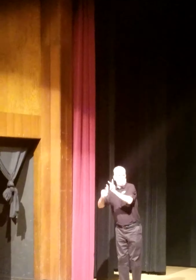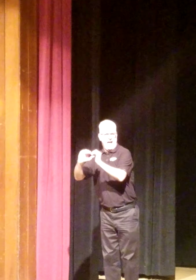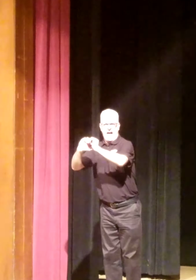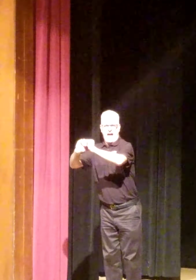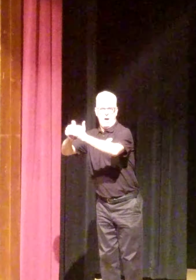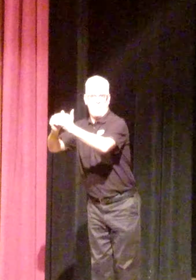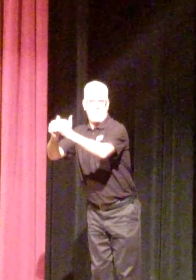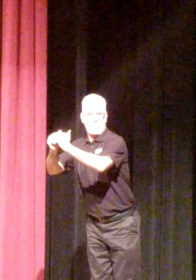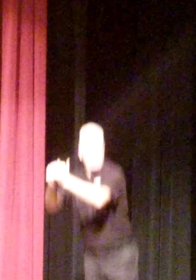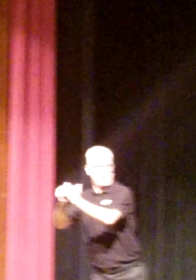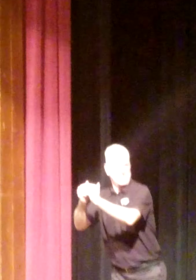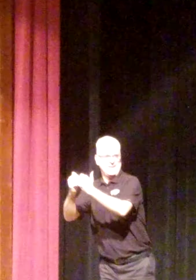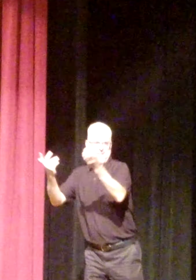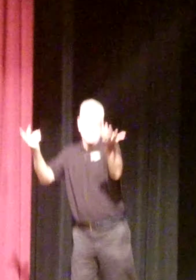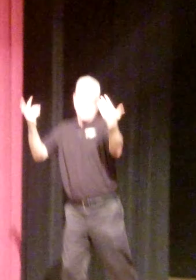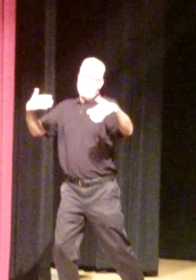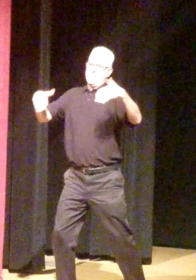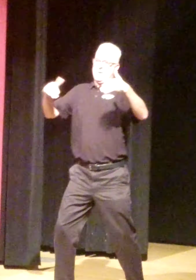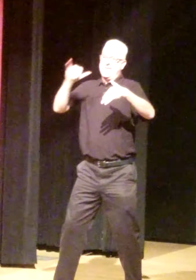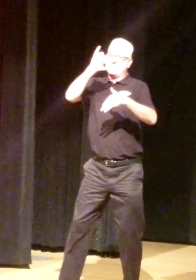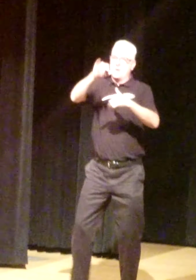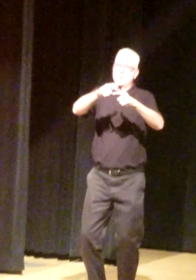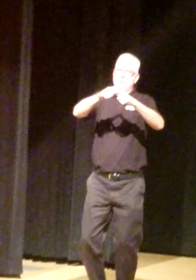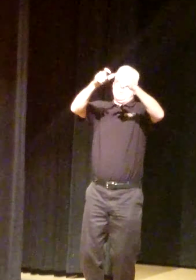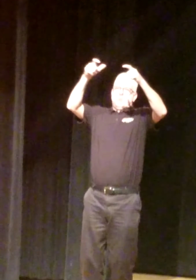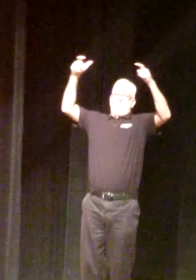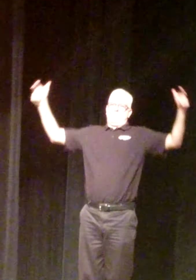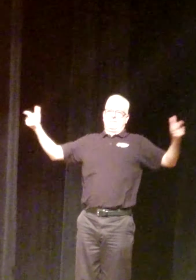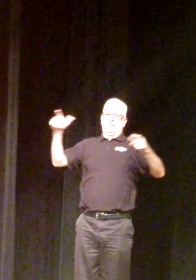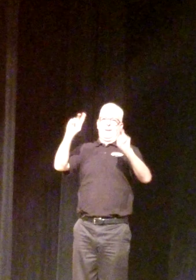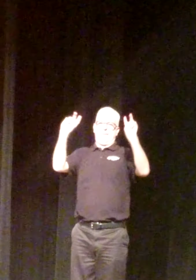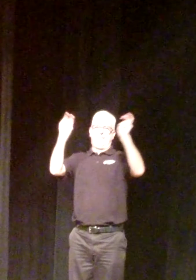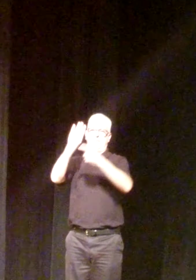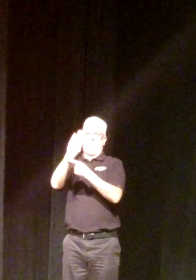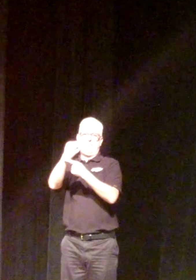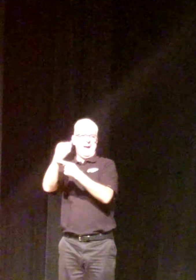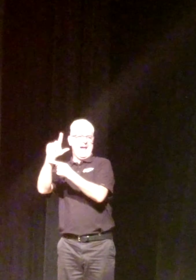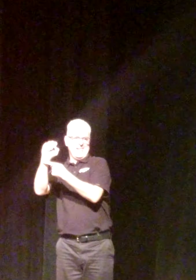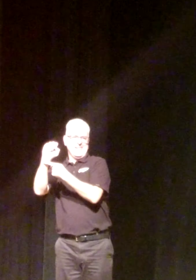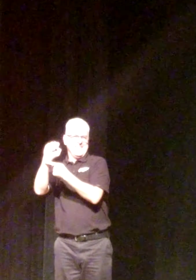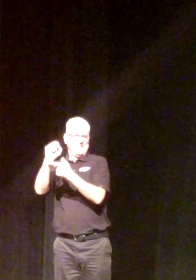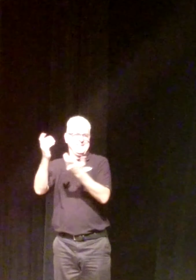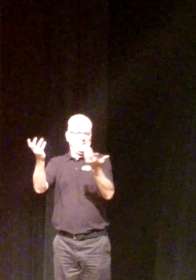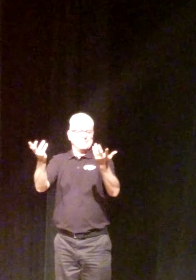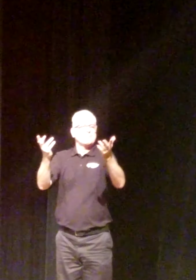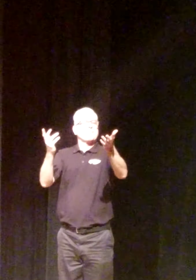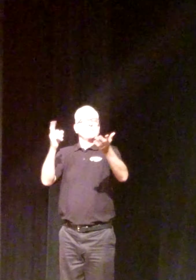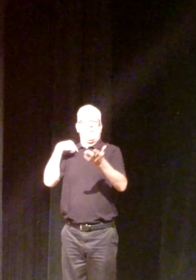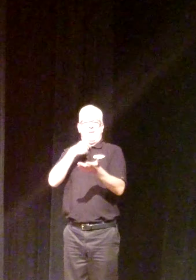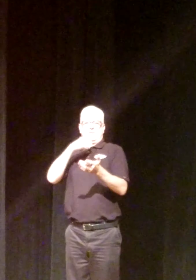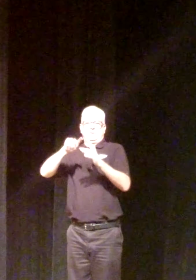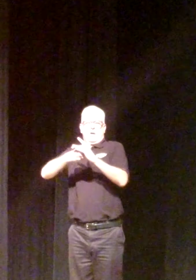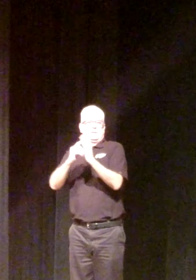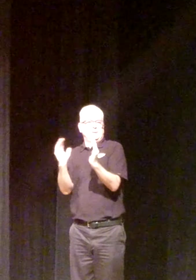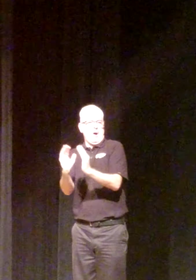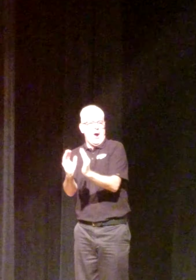money to go to help deaf people? How can we do that? Well, that is a huge, huge battle. We have